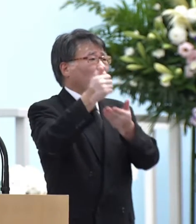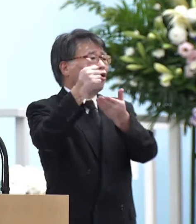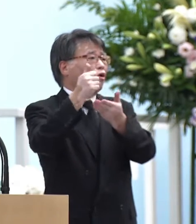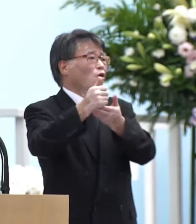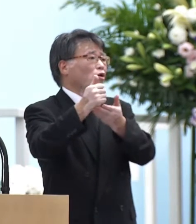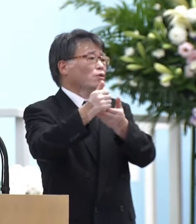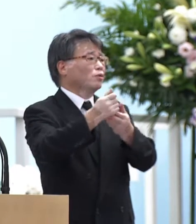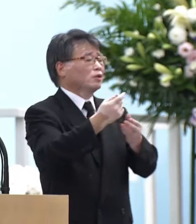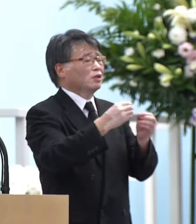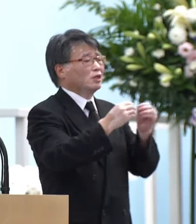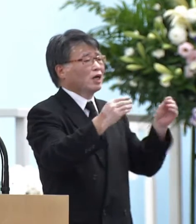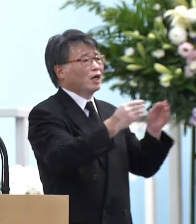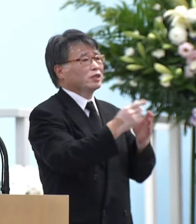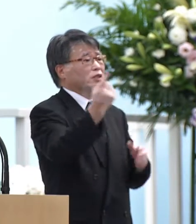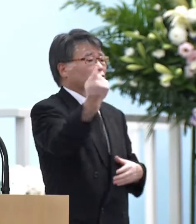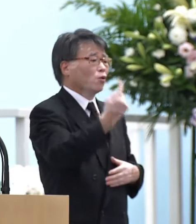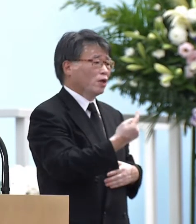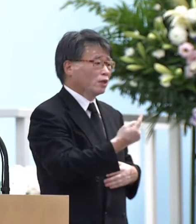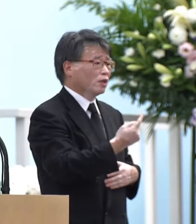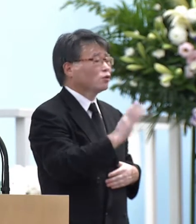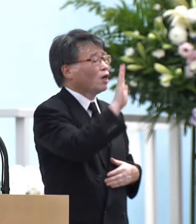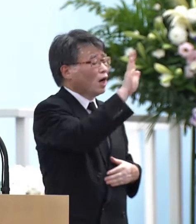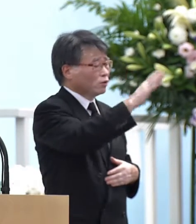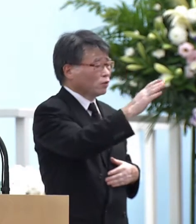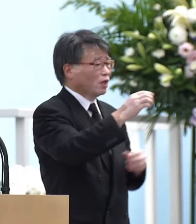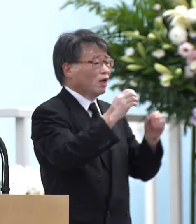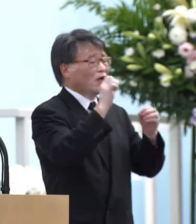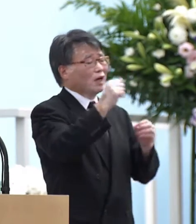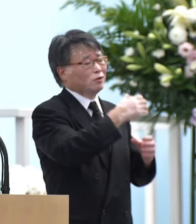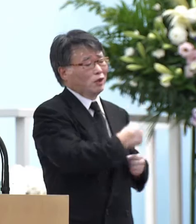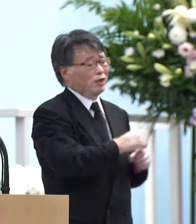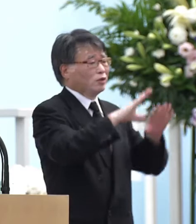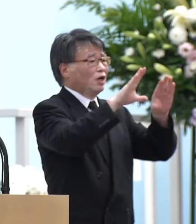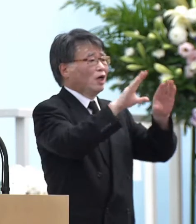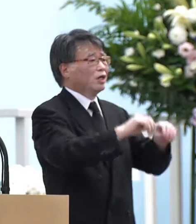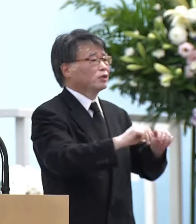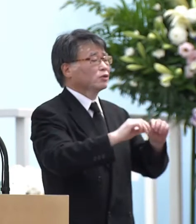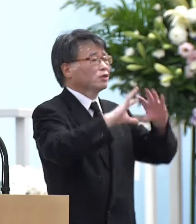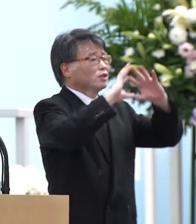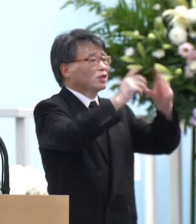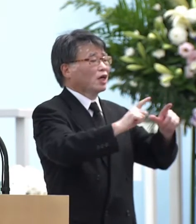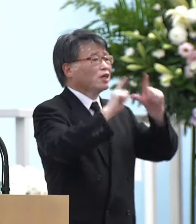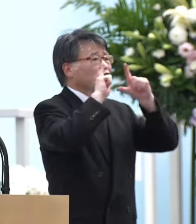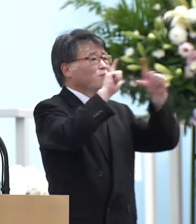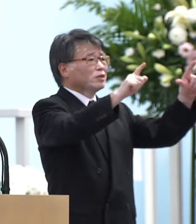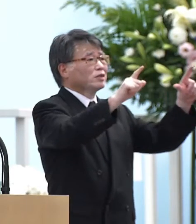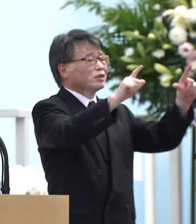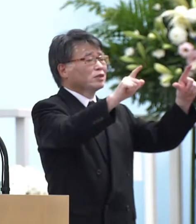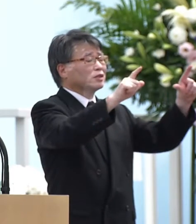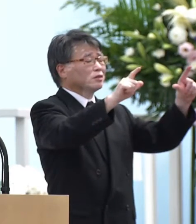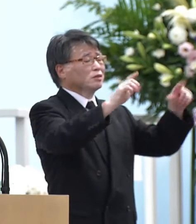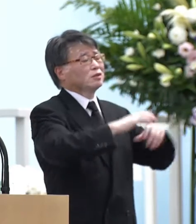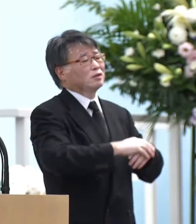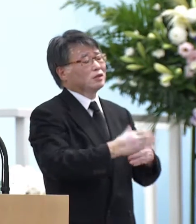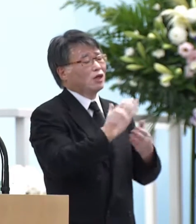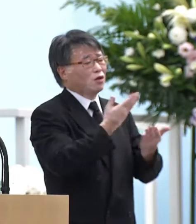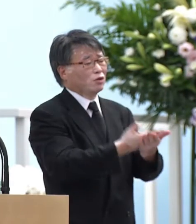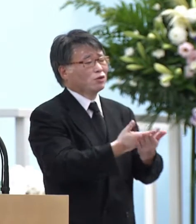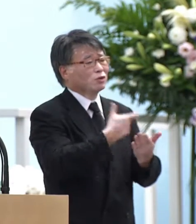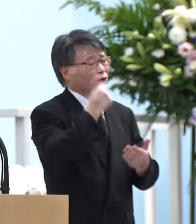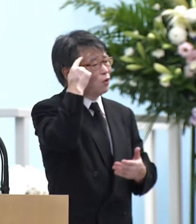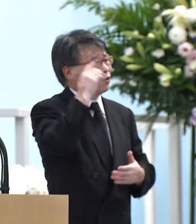We hope that the Pope will send a message of the peace and the need to abolish the nuclear